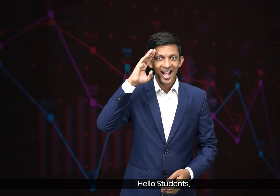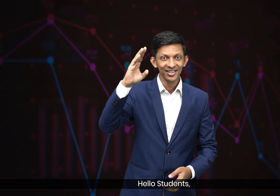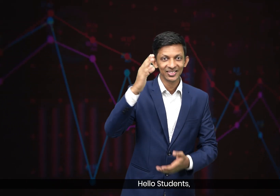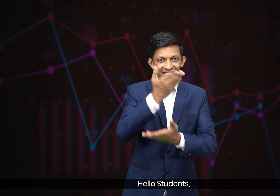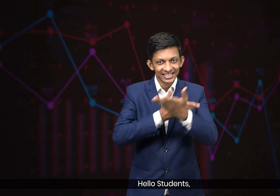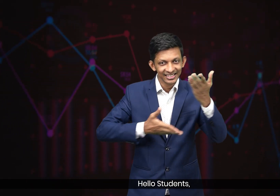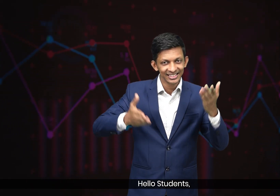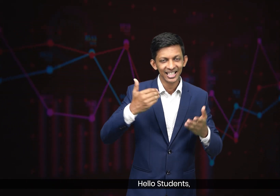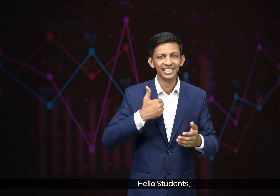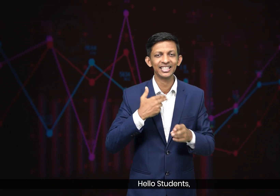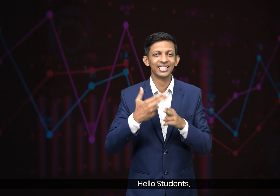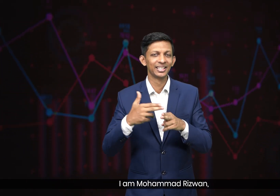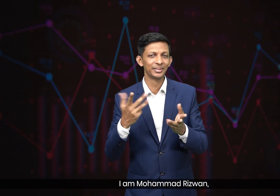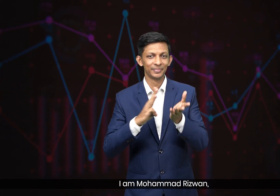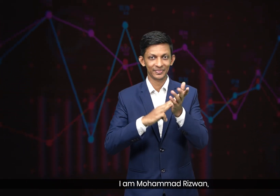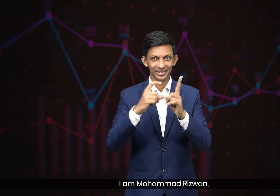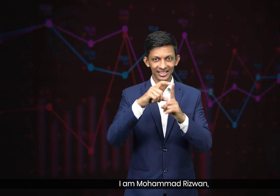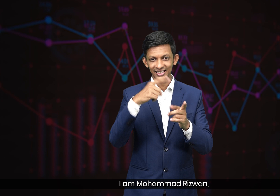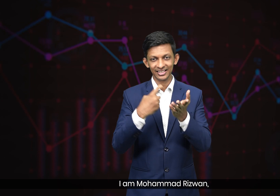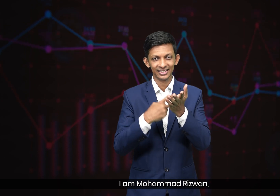Hello students, I am Mohammad Rizwan.